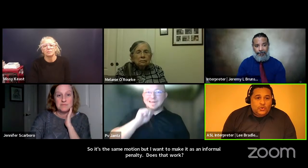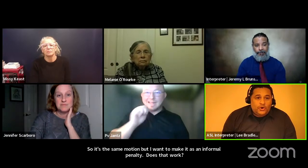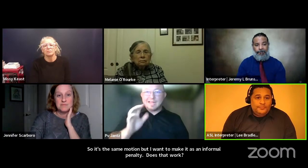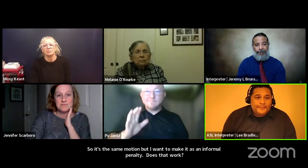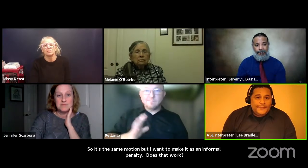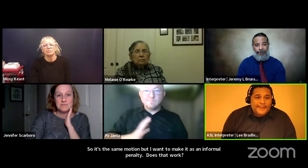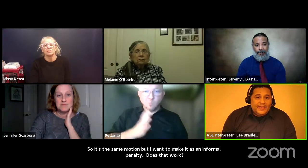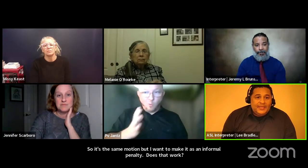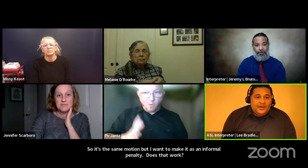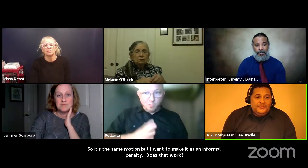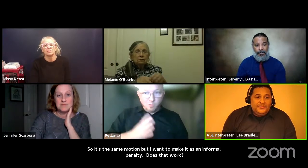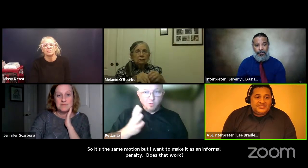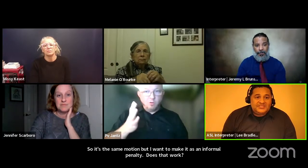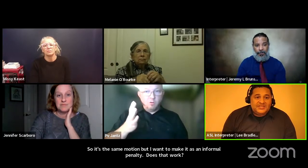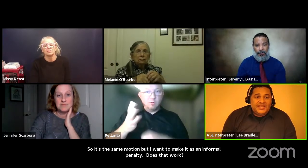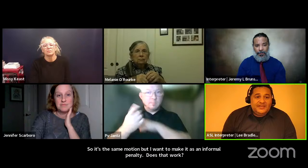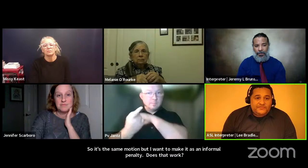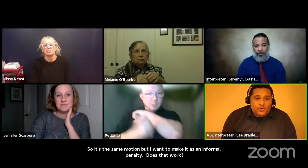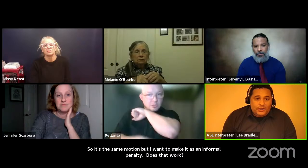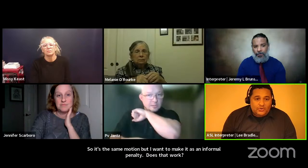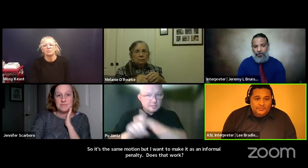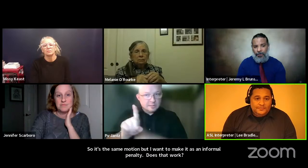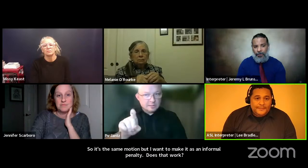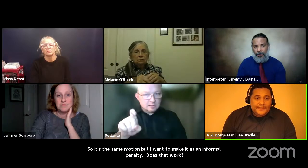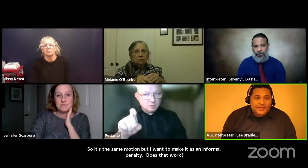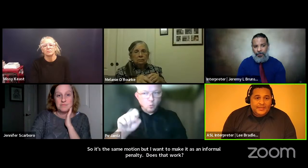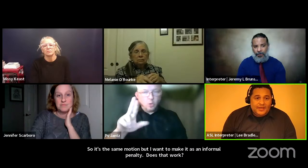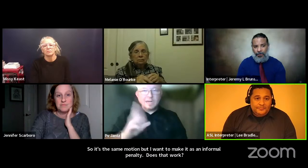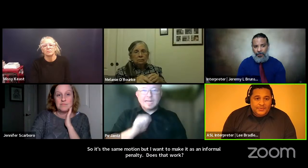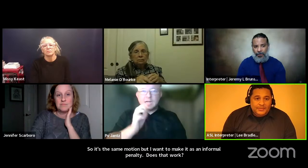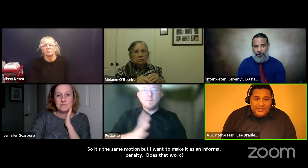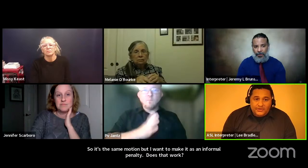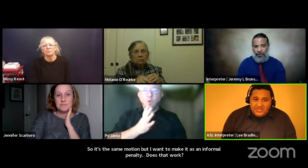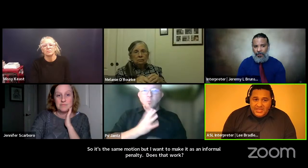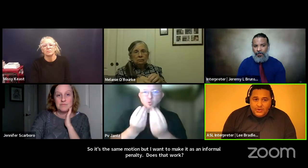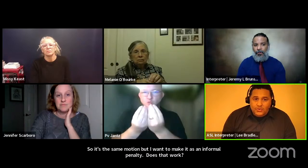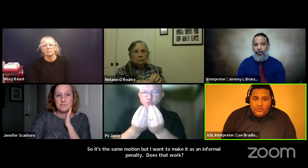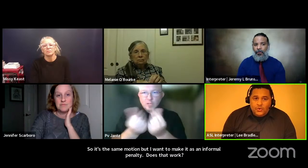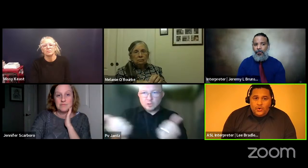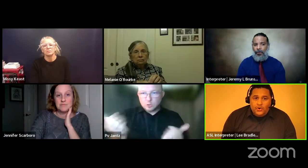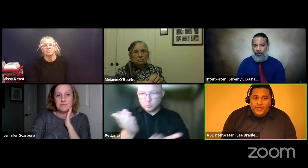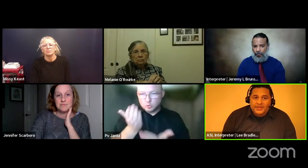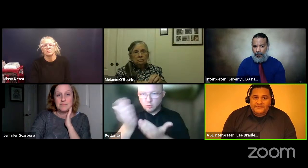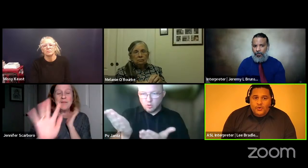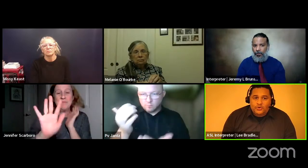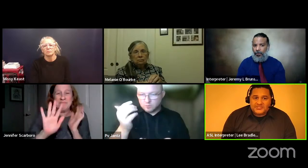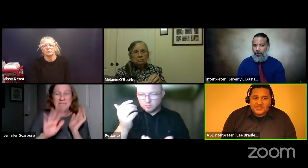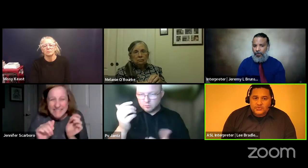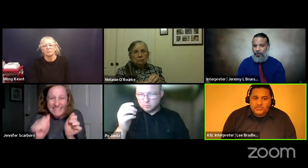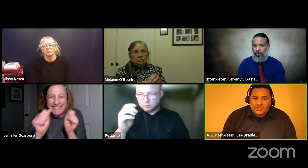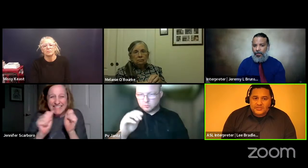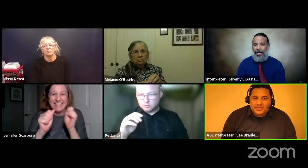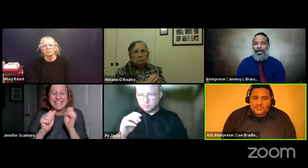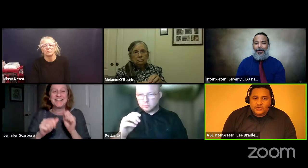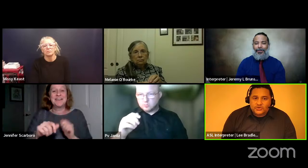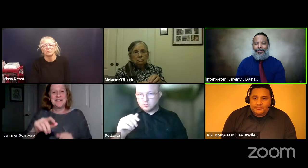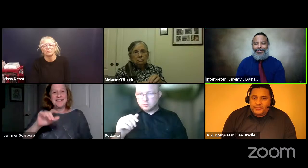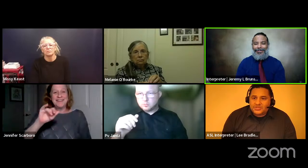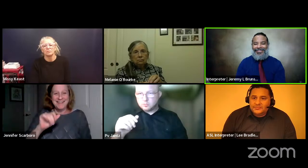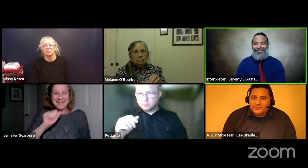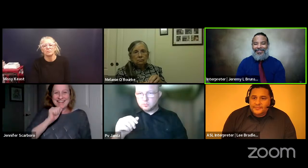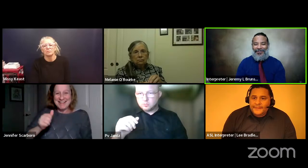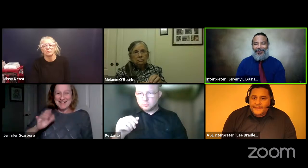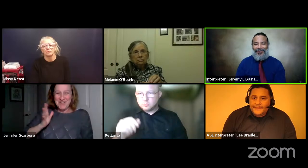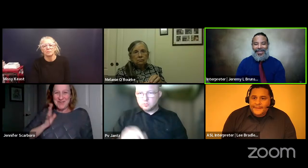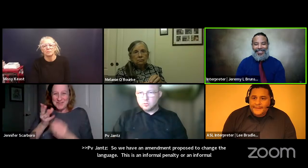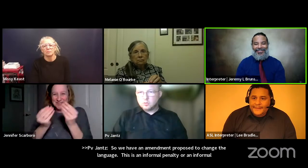language, or, this is an informal penalty or an informal resolution that you're